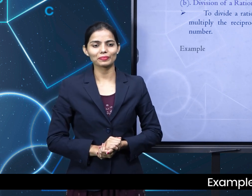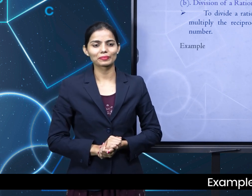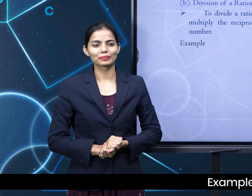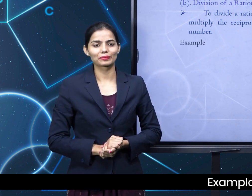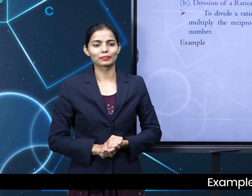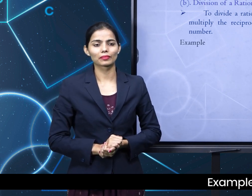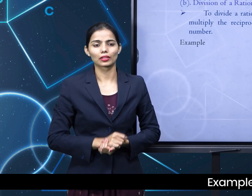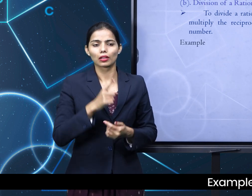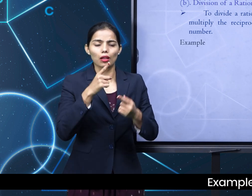Example: